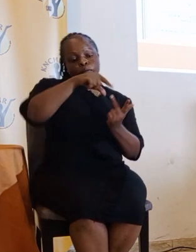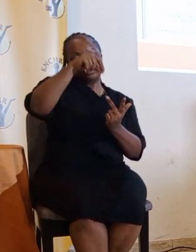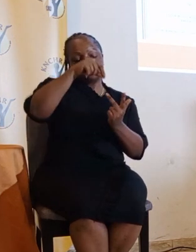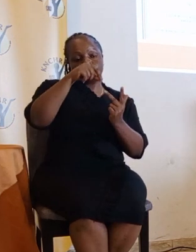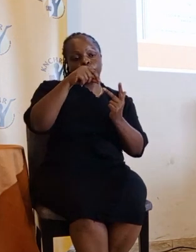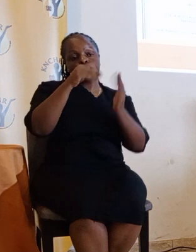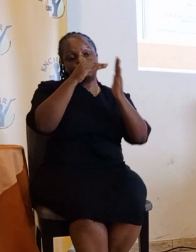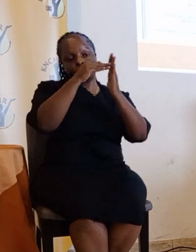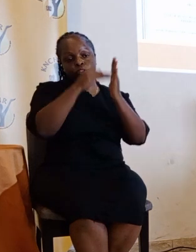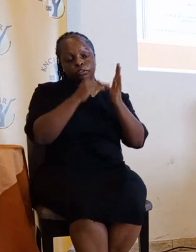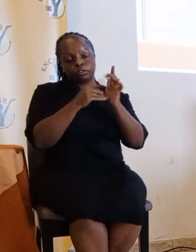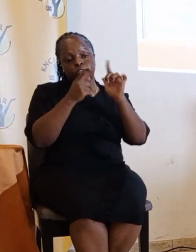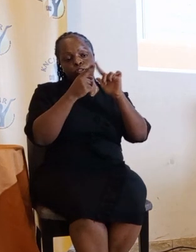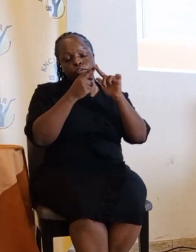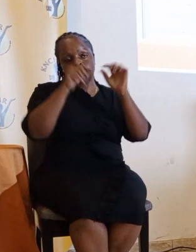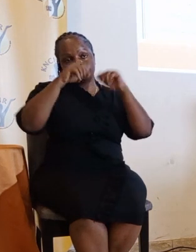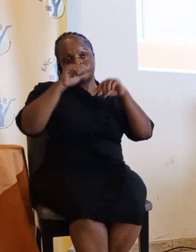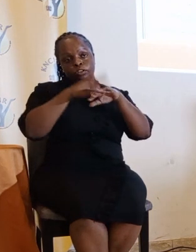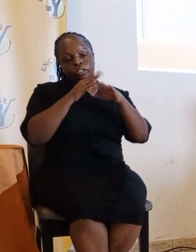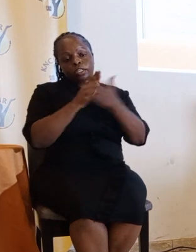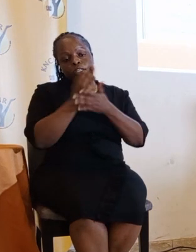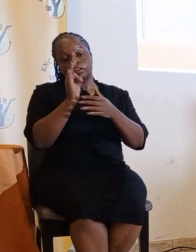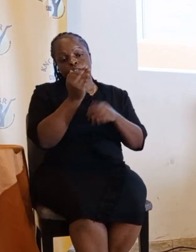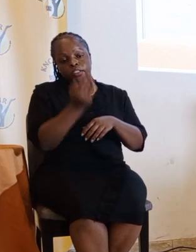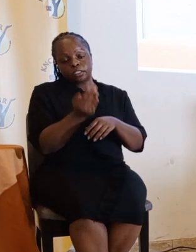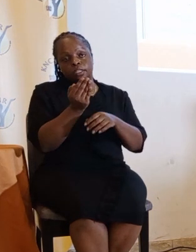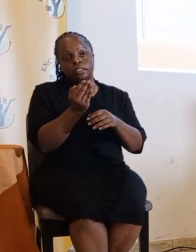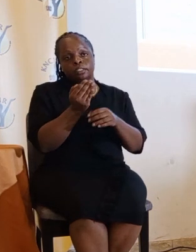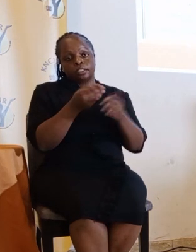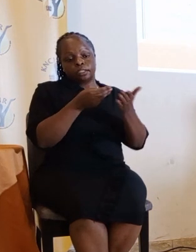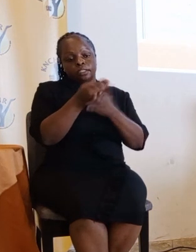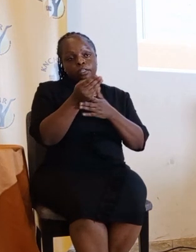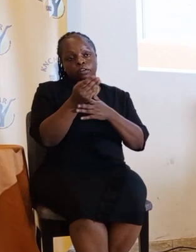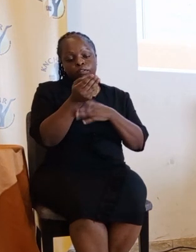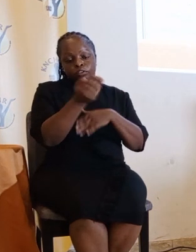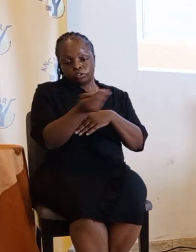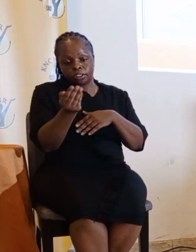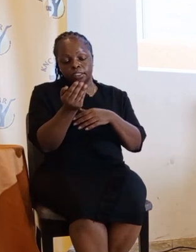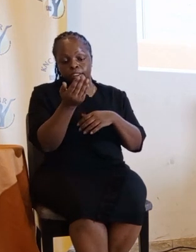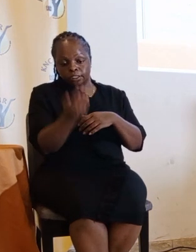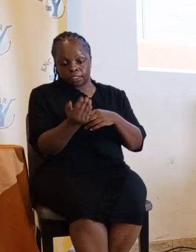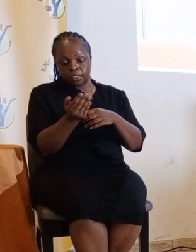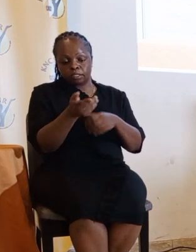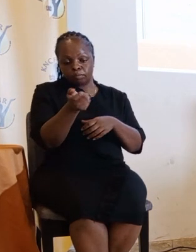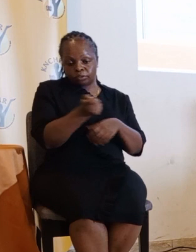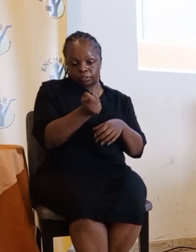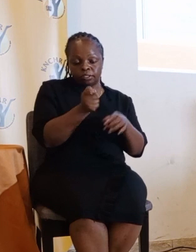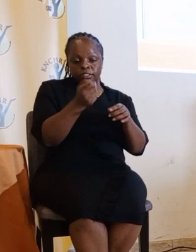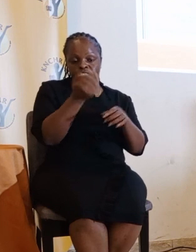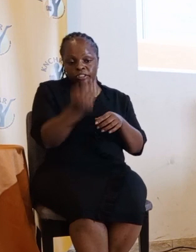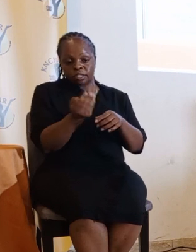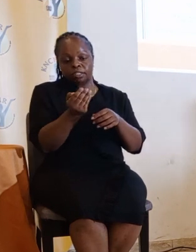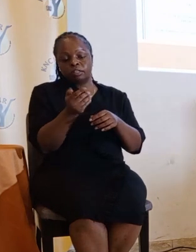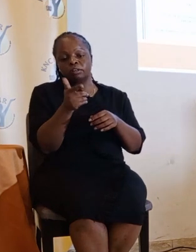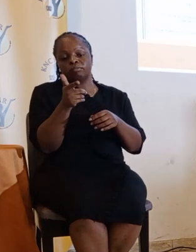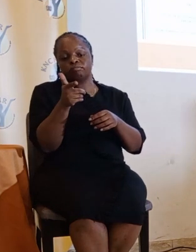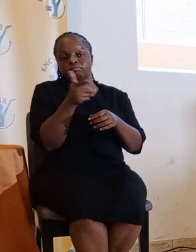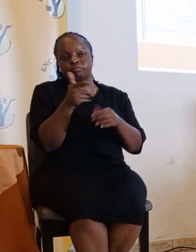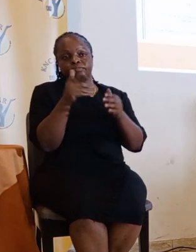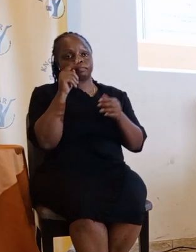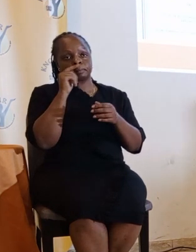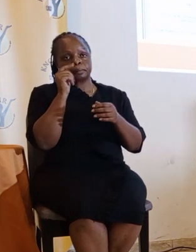the Convention on the Rights of the Child, on the Sale of Children, Child Prostitution, and Child Pornography, the